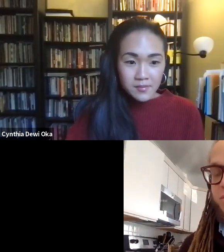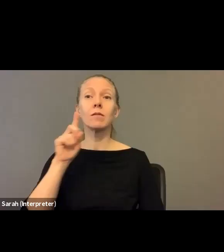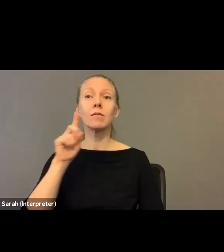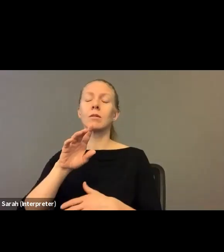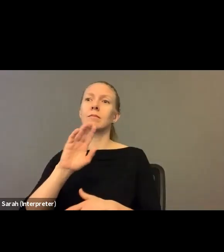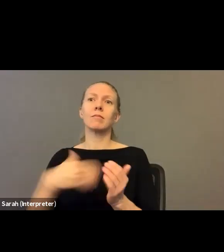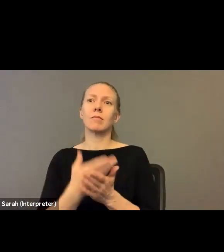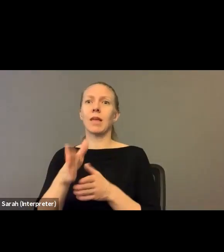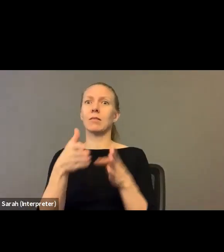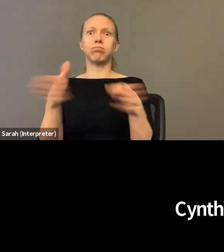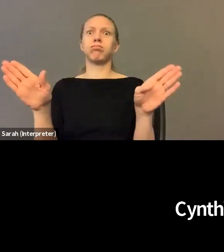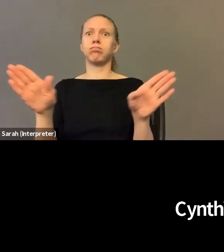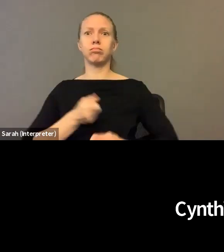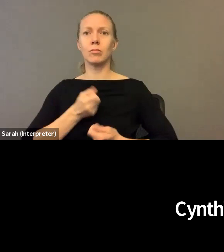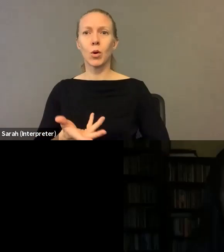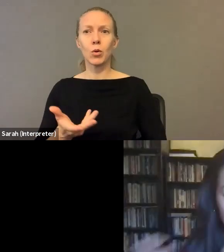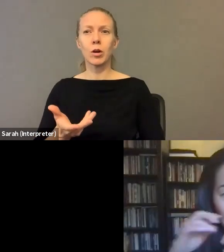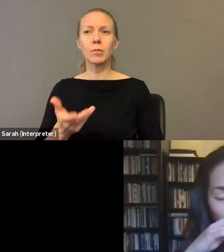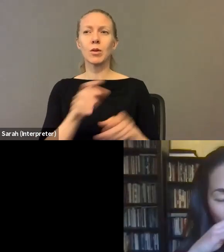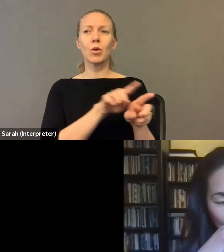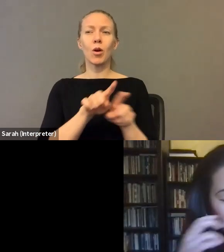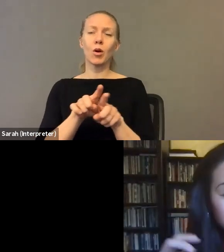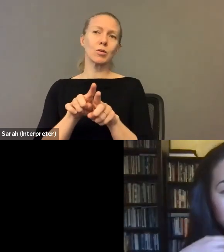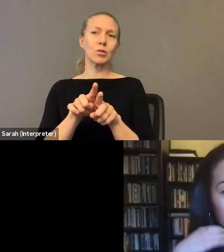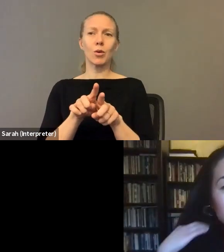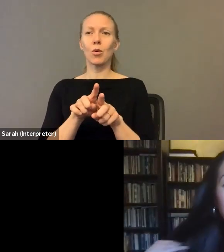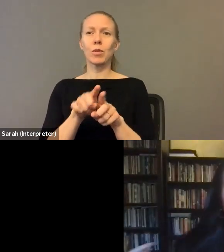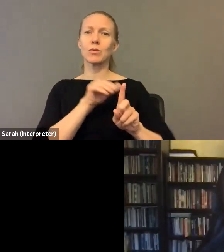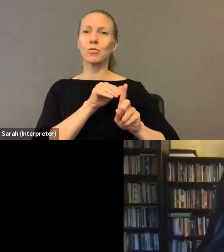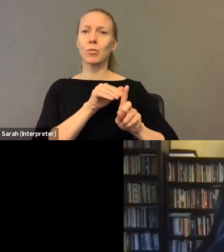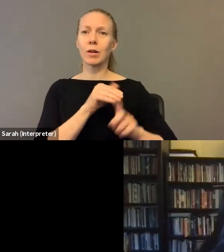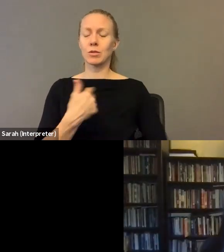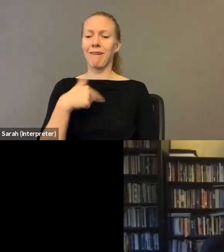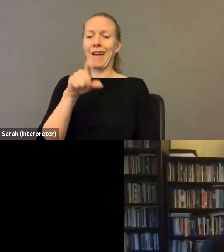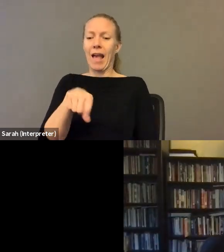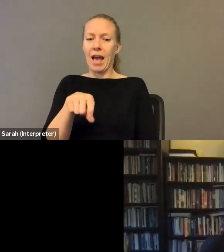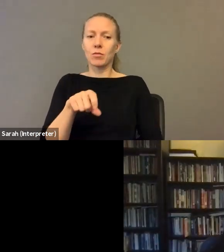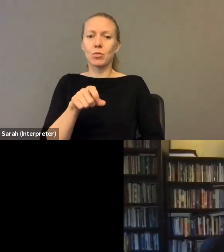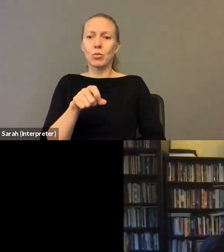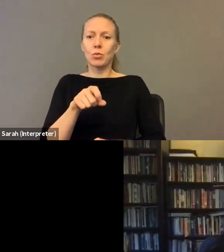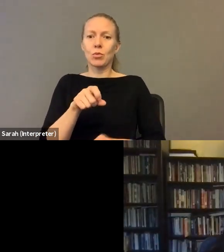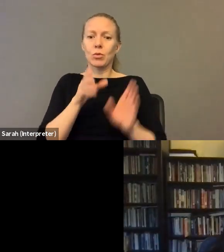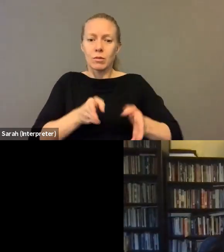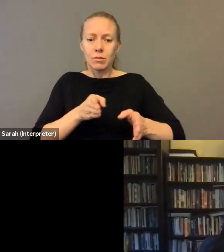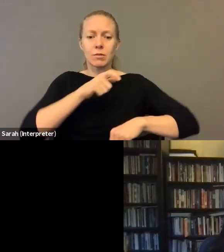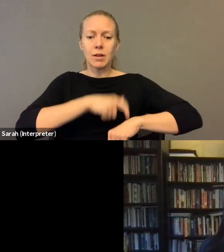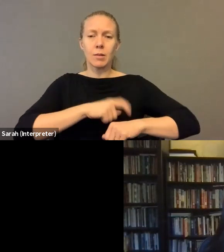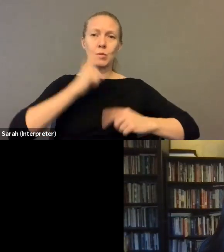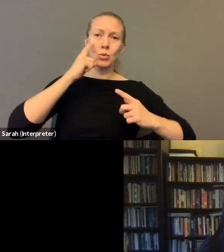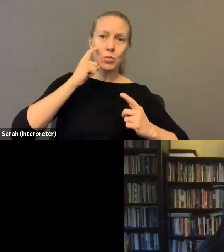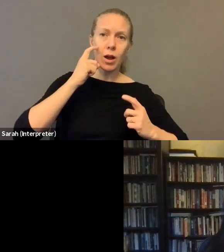that there were also these like reminders to self, like I have to make time to cry and eat.